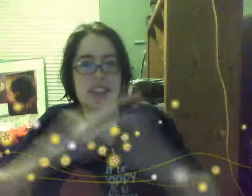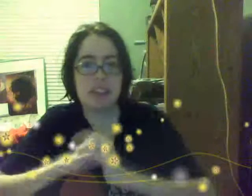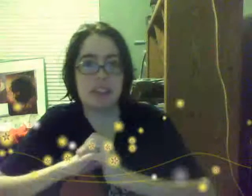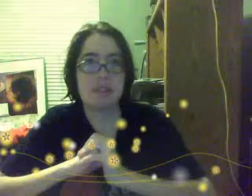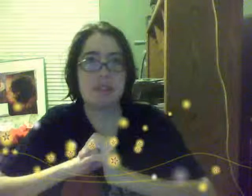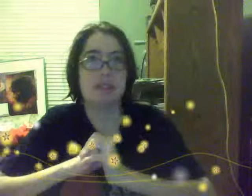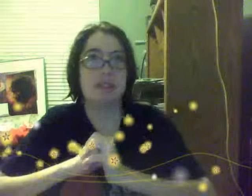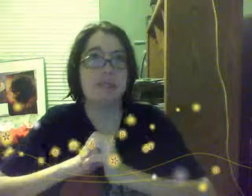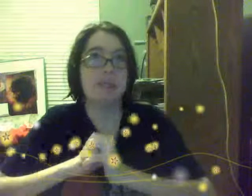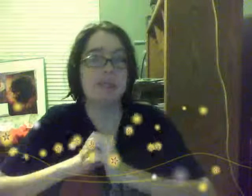together.